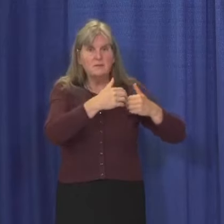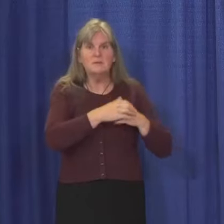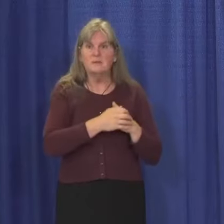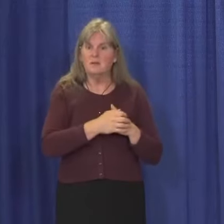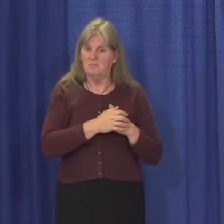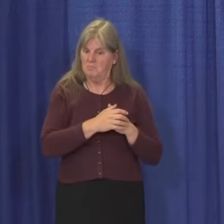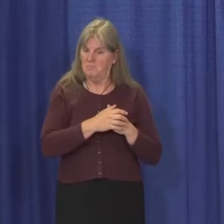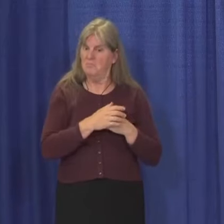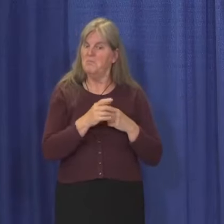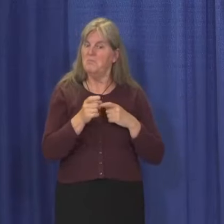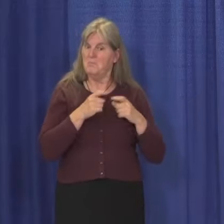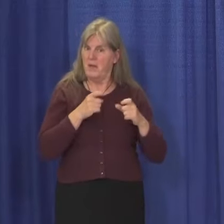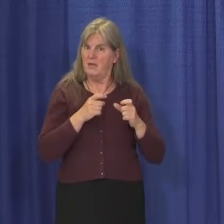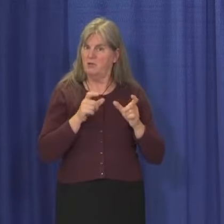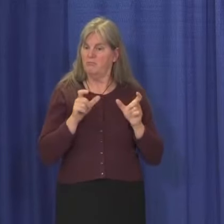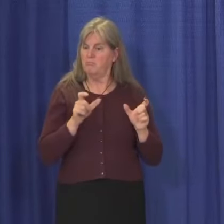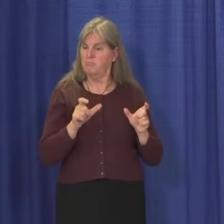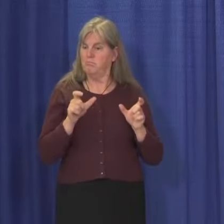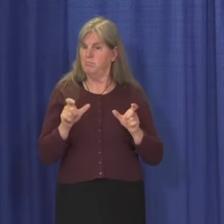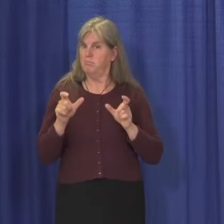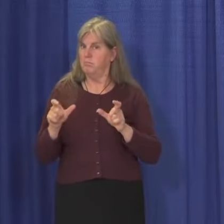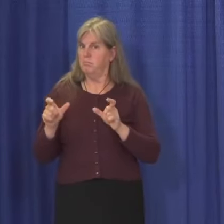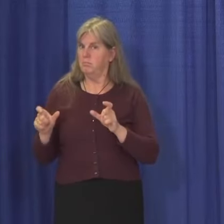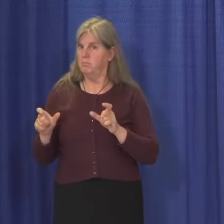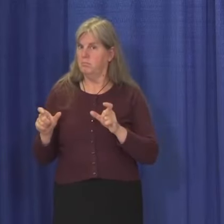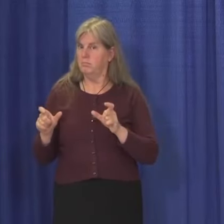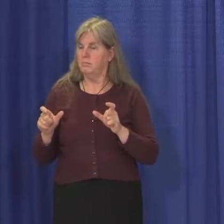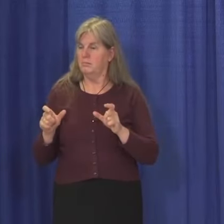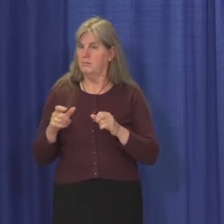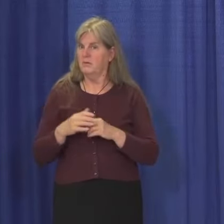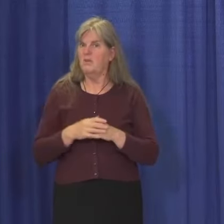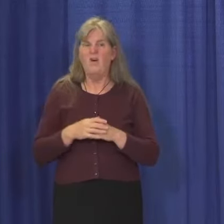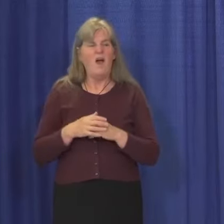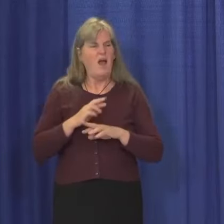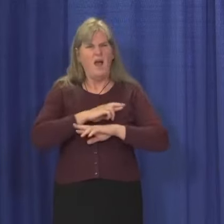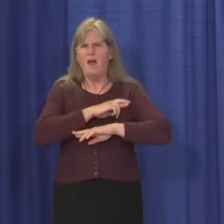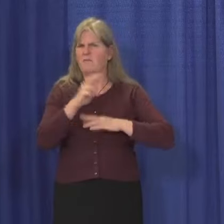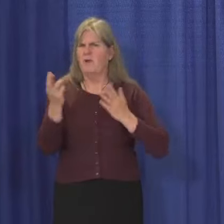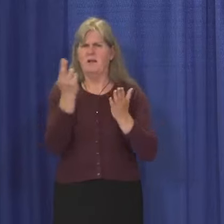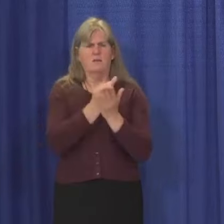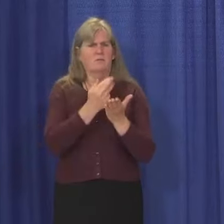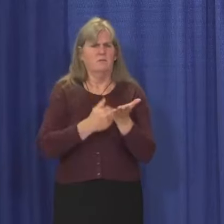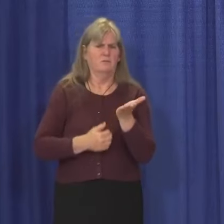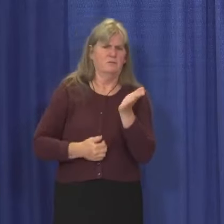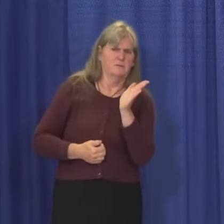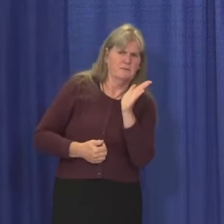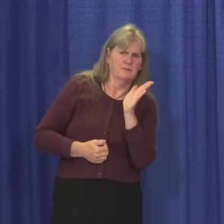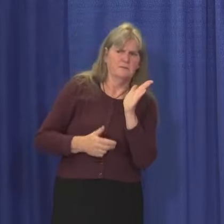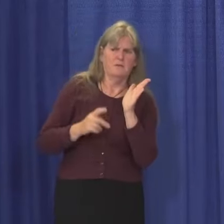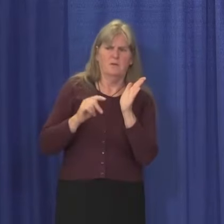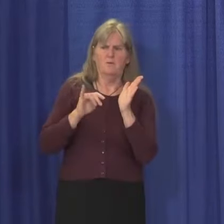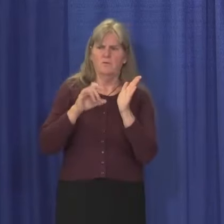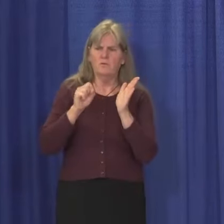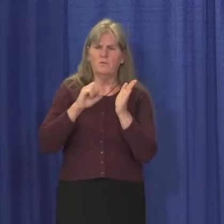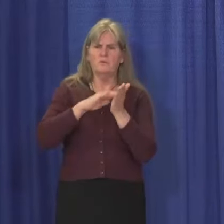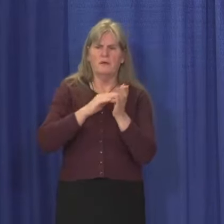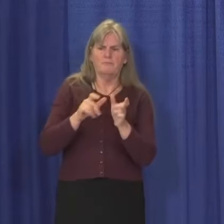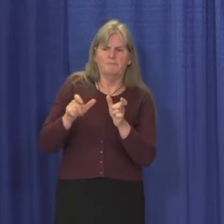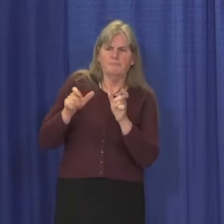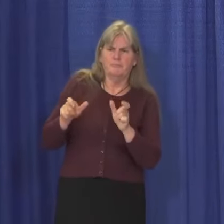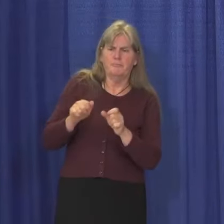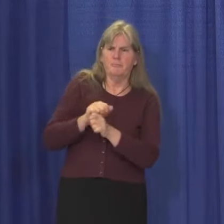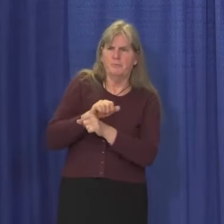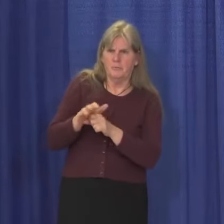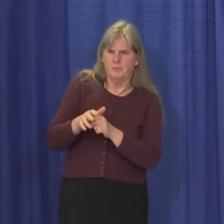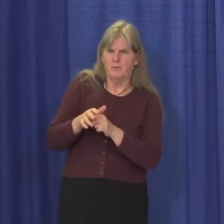to contain spread. So we do have all our other tools as well, and we will continue to work side by side with communities